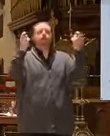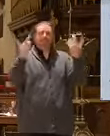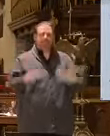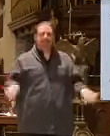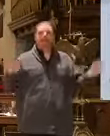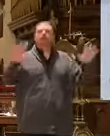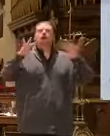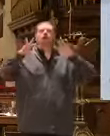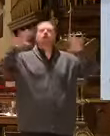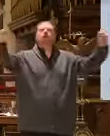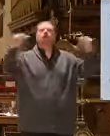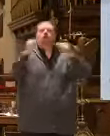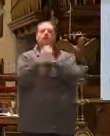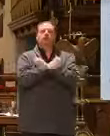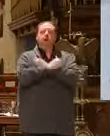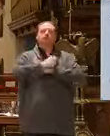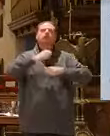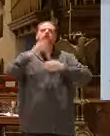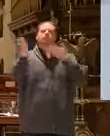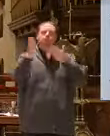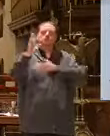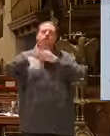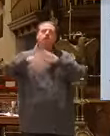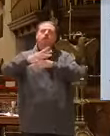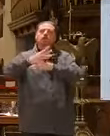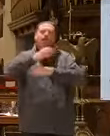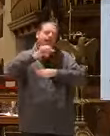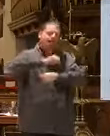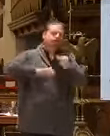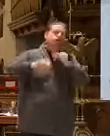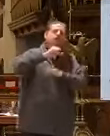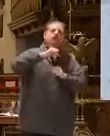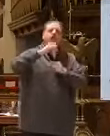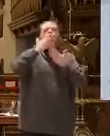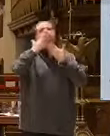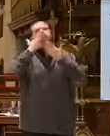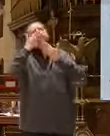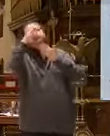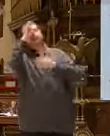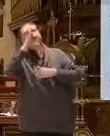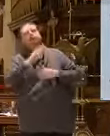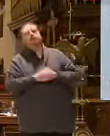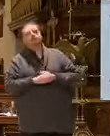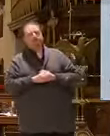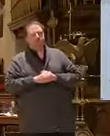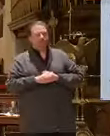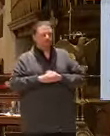go forth to love and serve the world and one another. Thanks be to God.